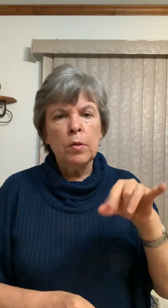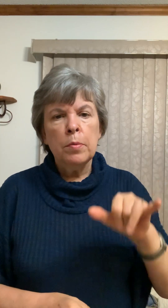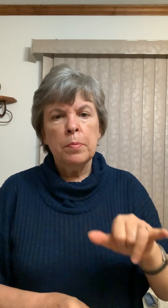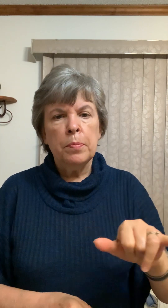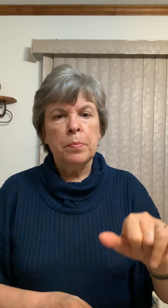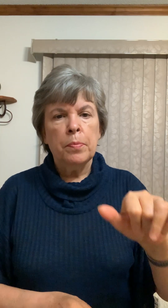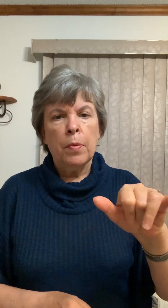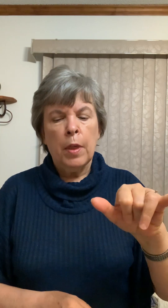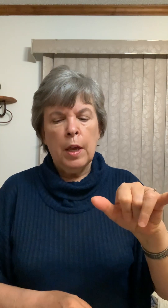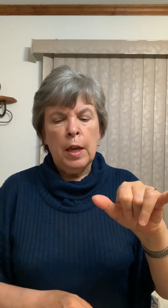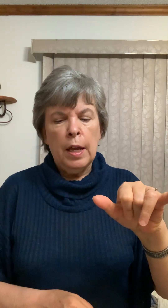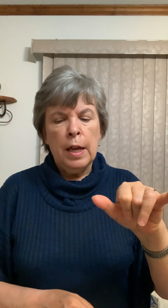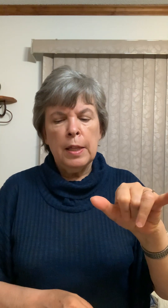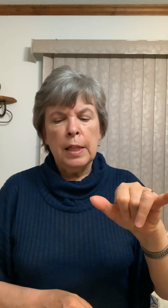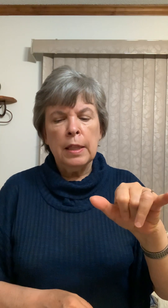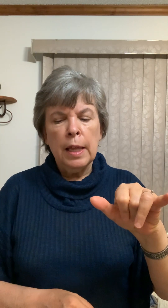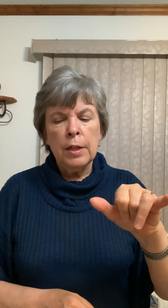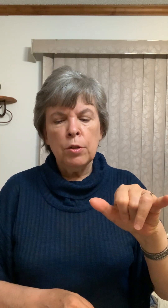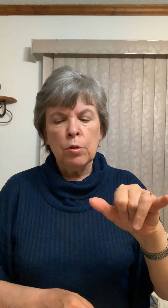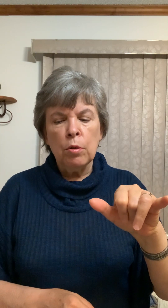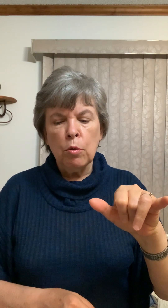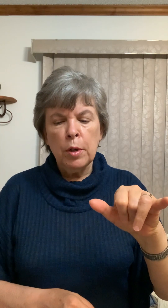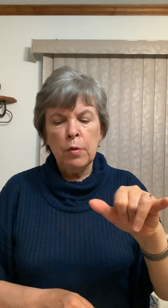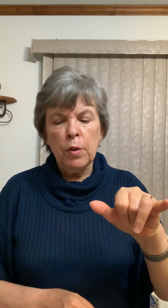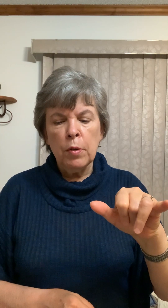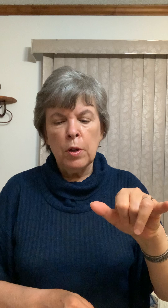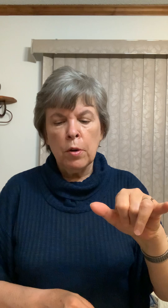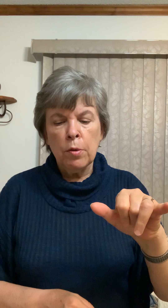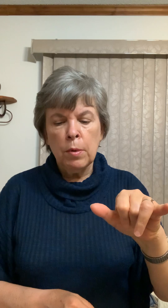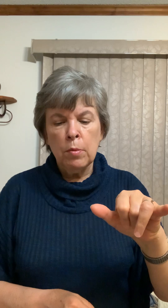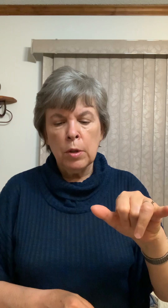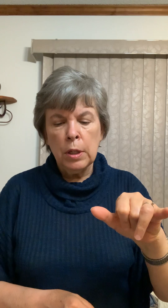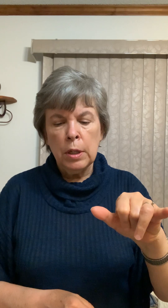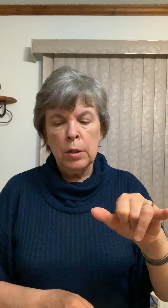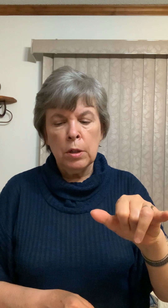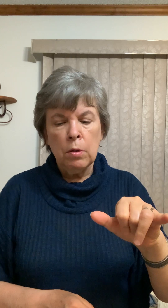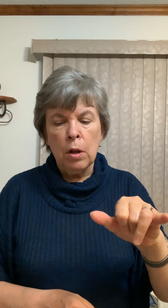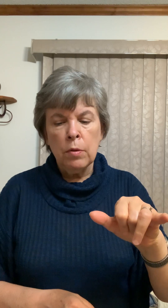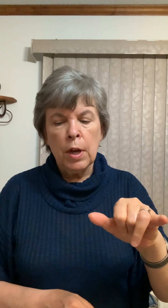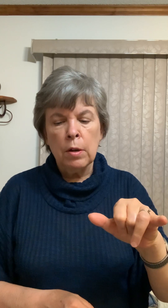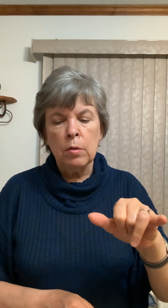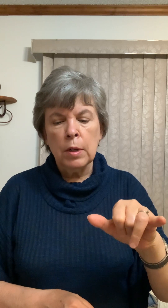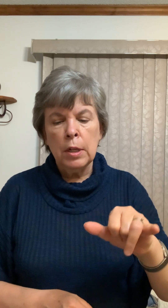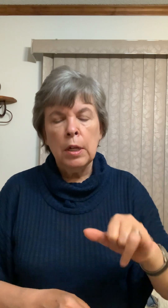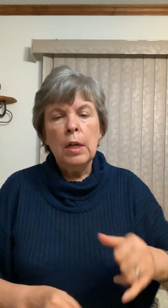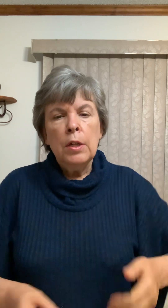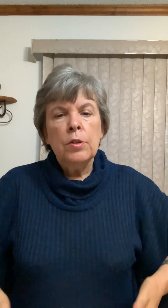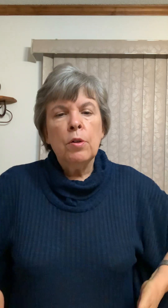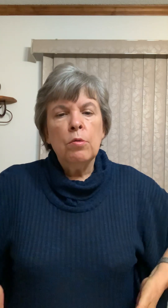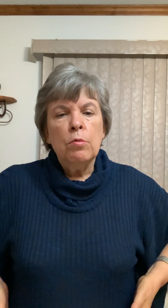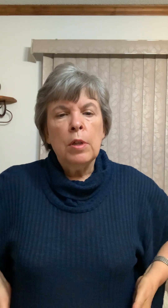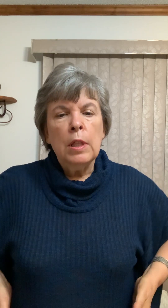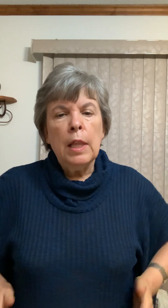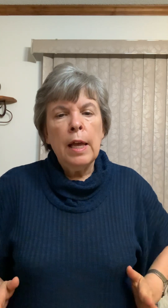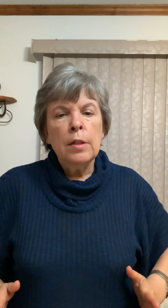forever. And then let your glory fill the earth. We really know all of that already. So let, you